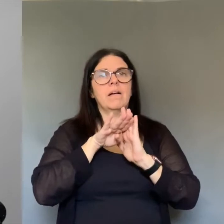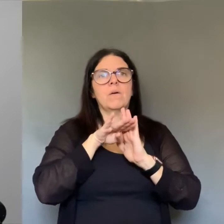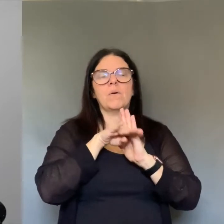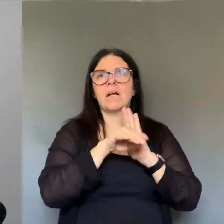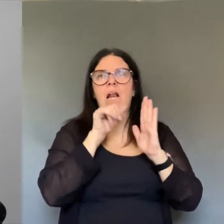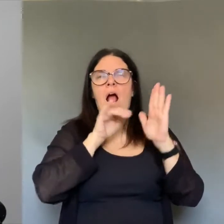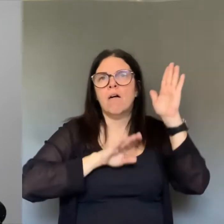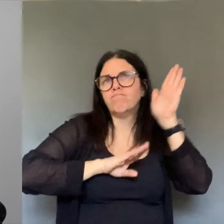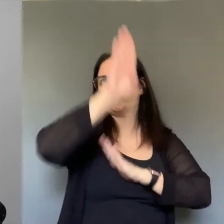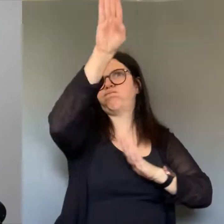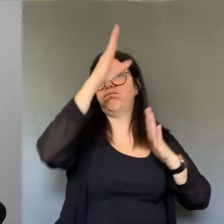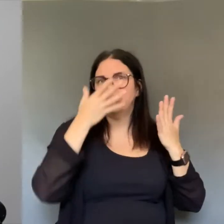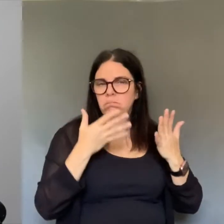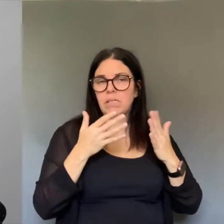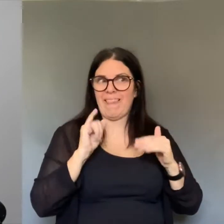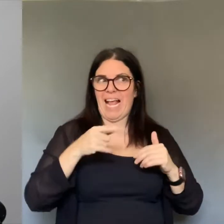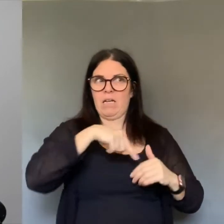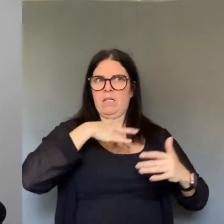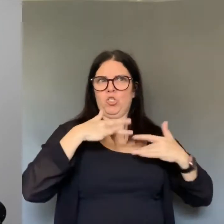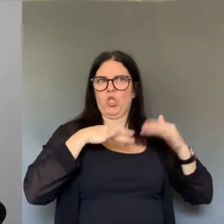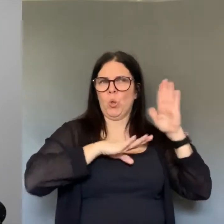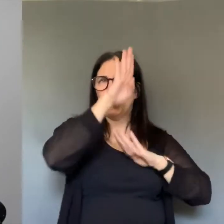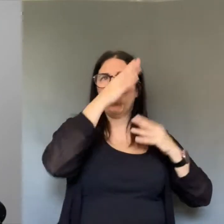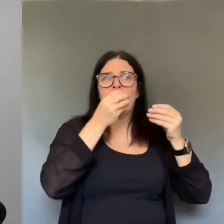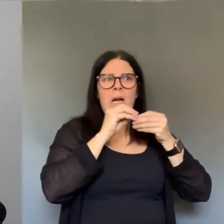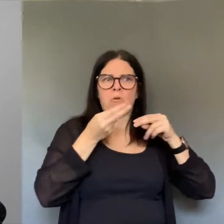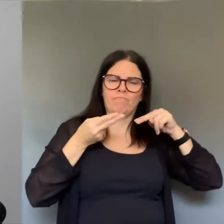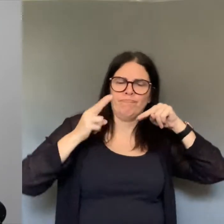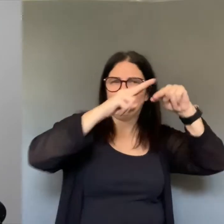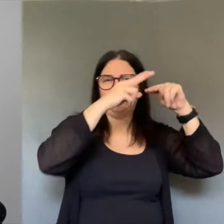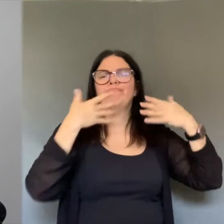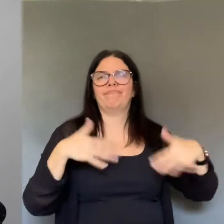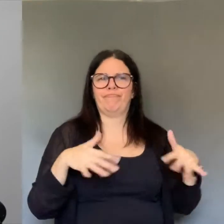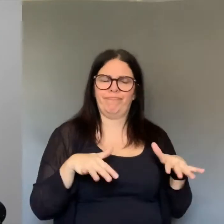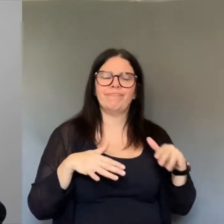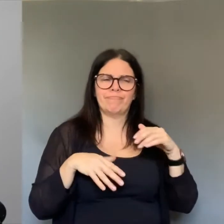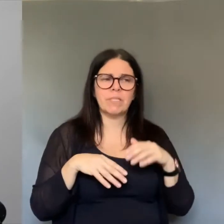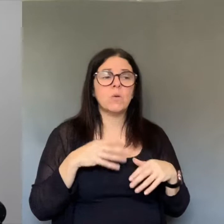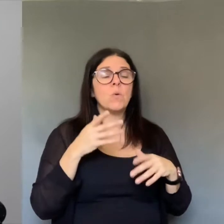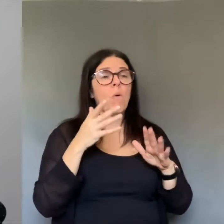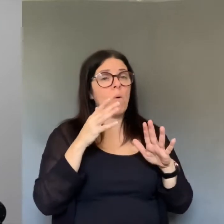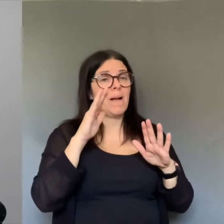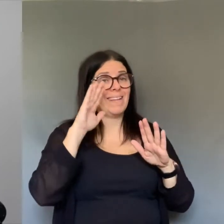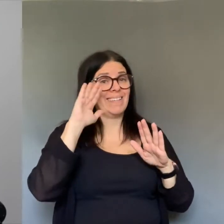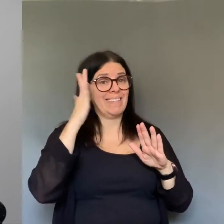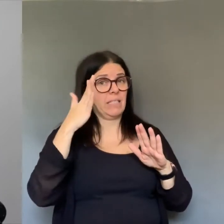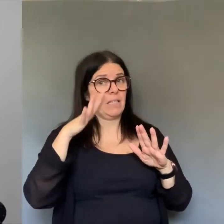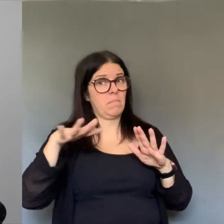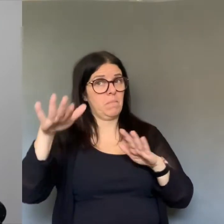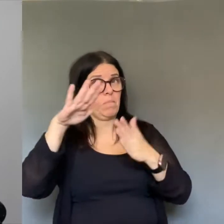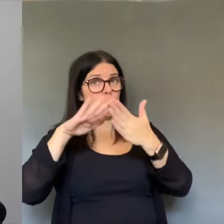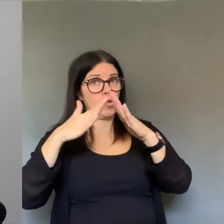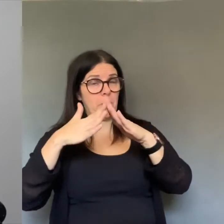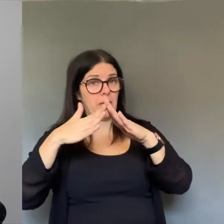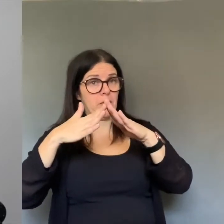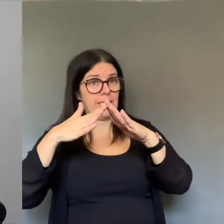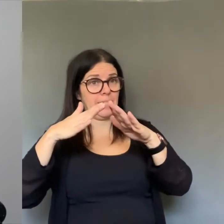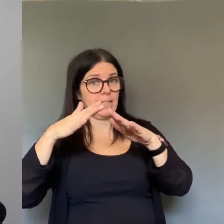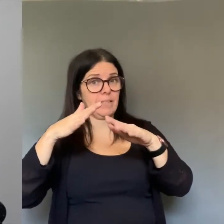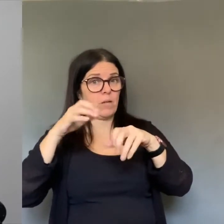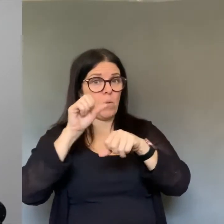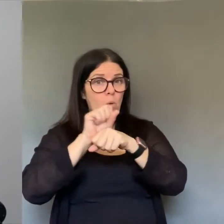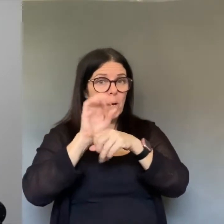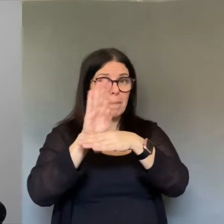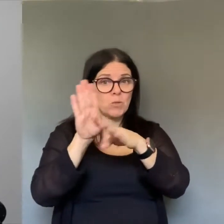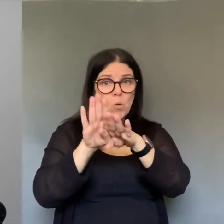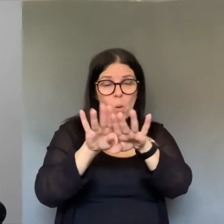been taken, we basically avoided the surge that everyone was concerned about. And so far, even when